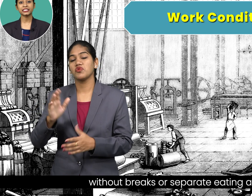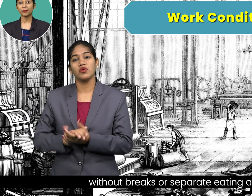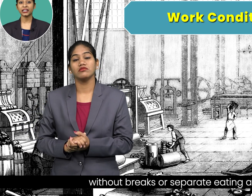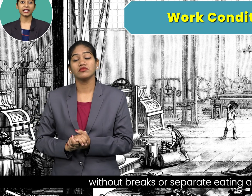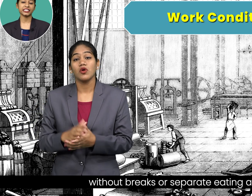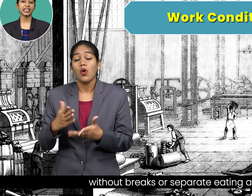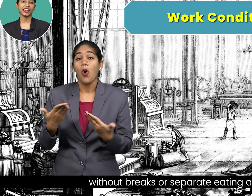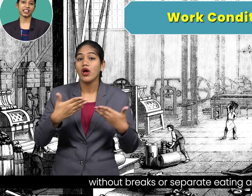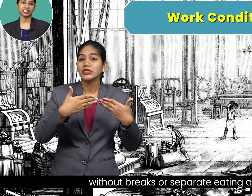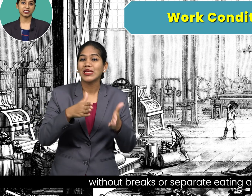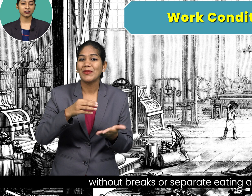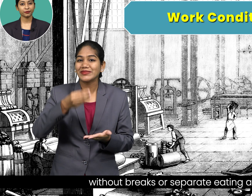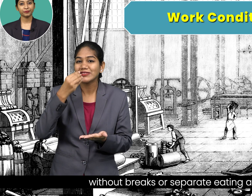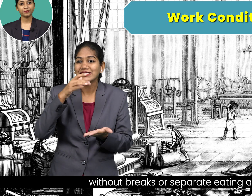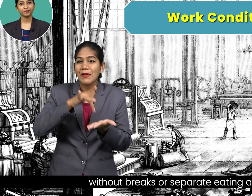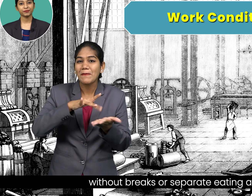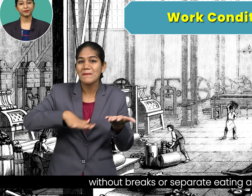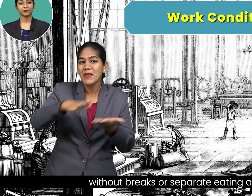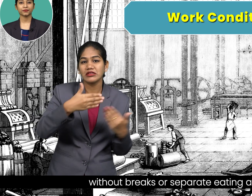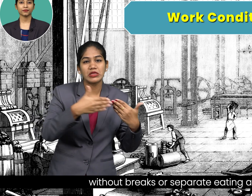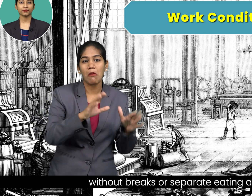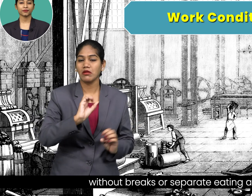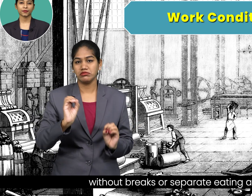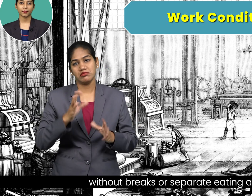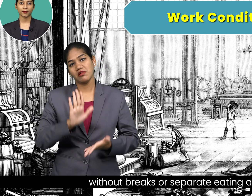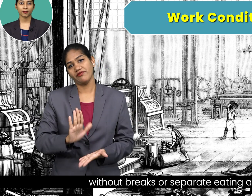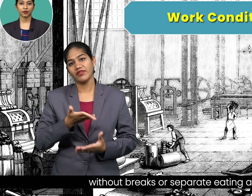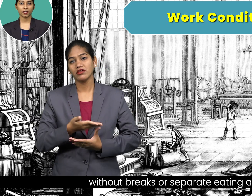or separate eating areas.